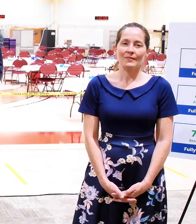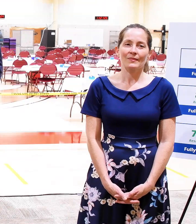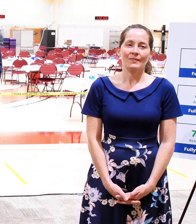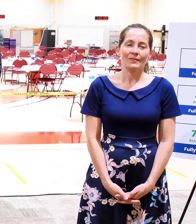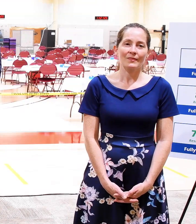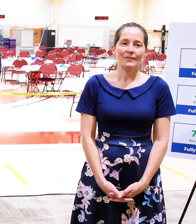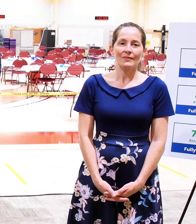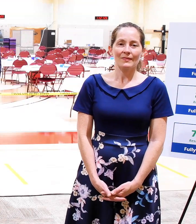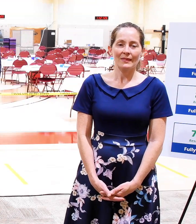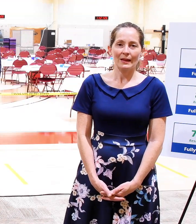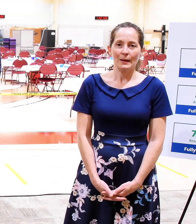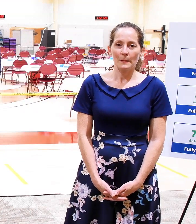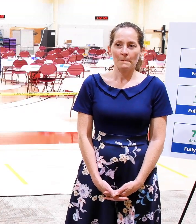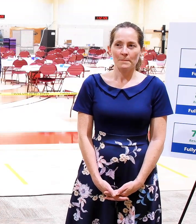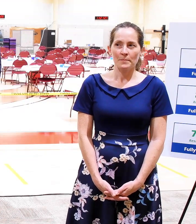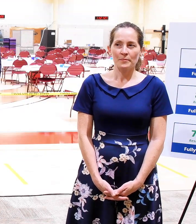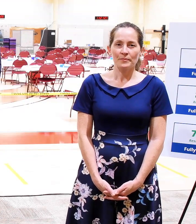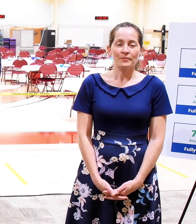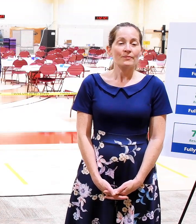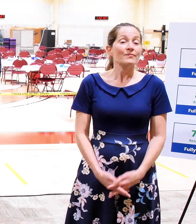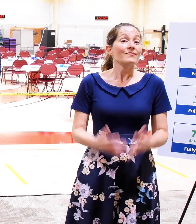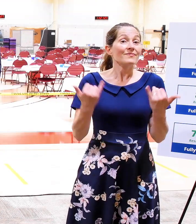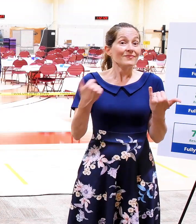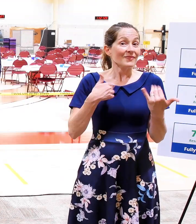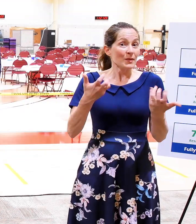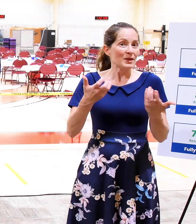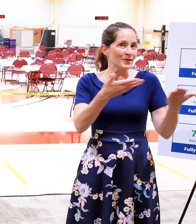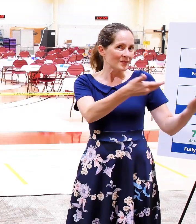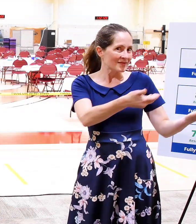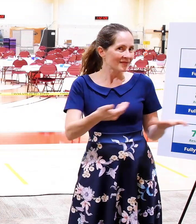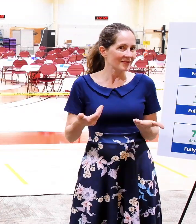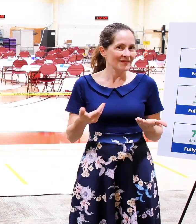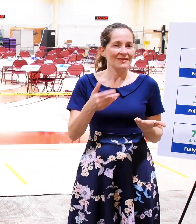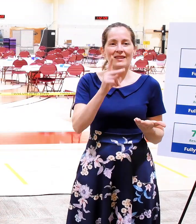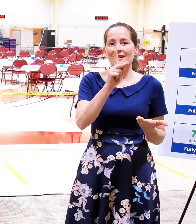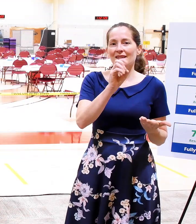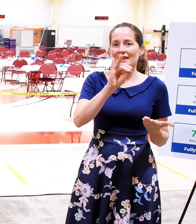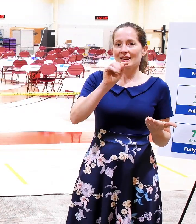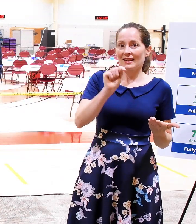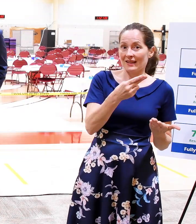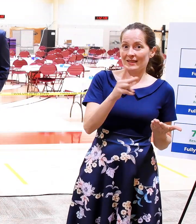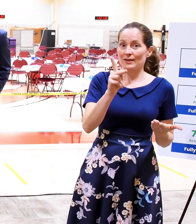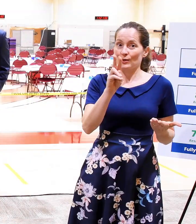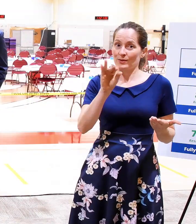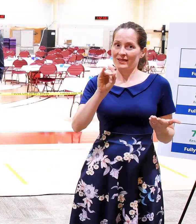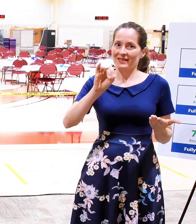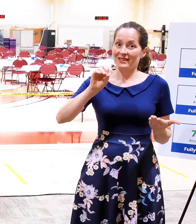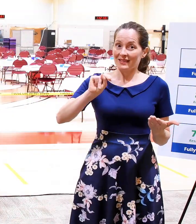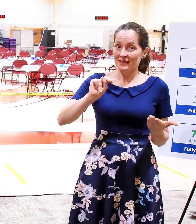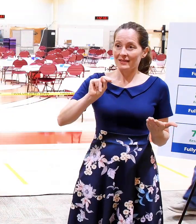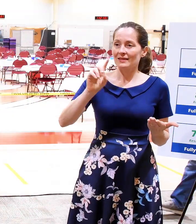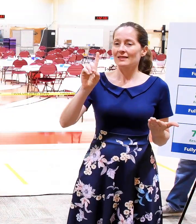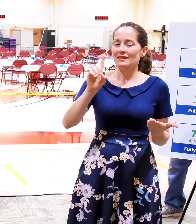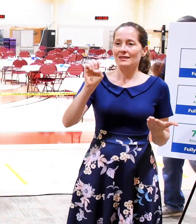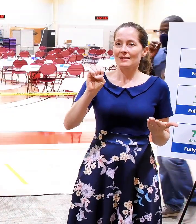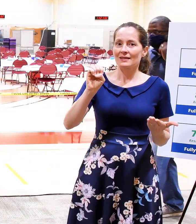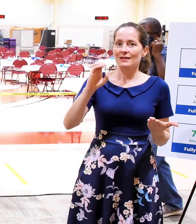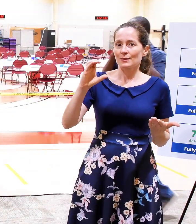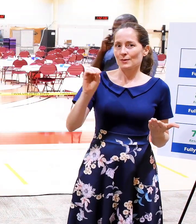And now I'd like to welcome Keith and Kristen Decoux, who are the parents that were just featured here on this video.